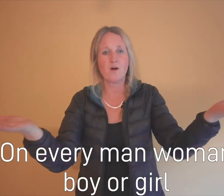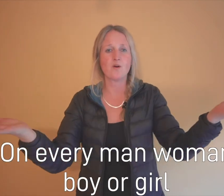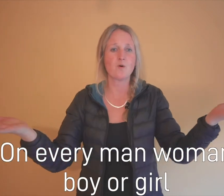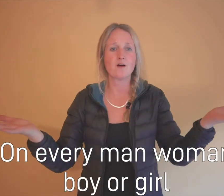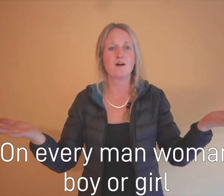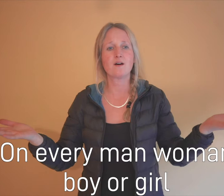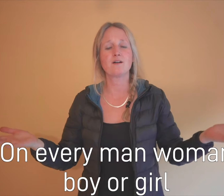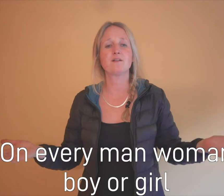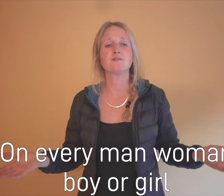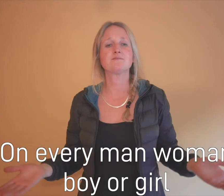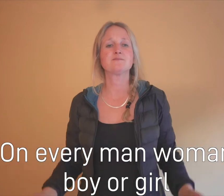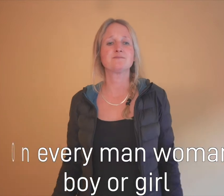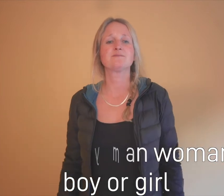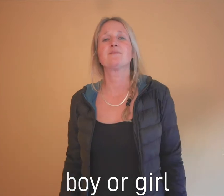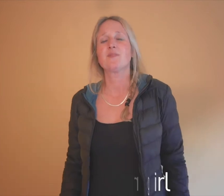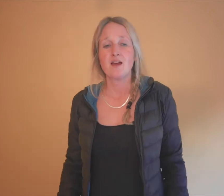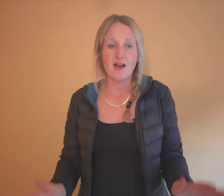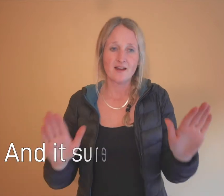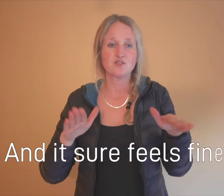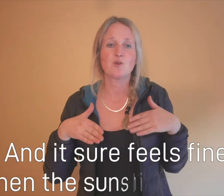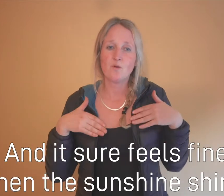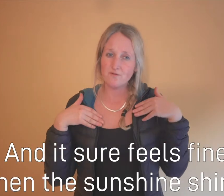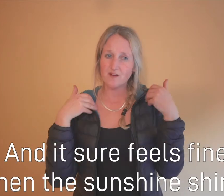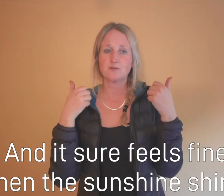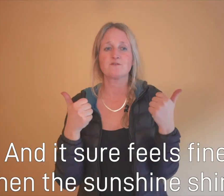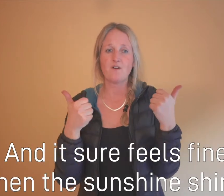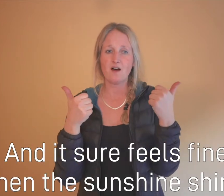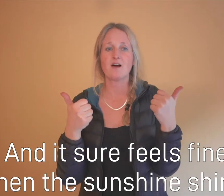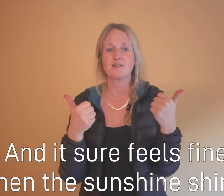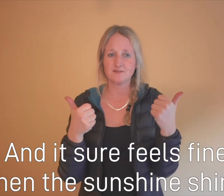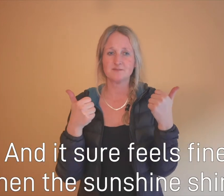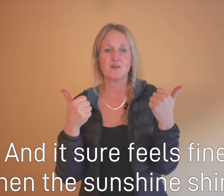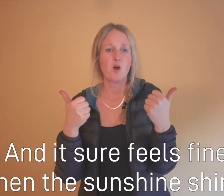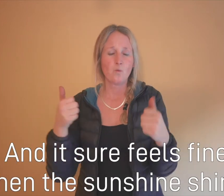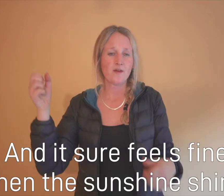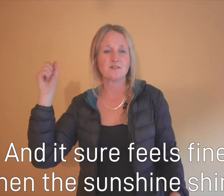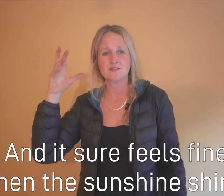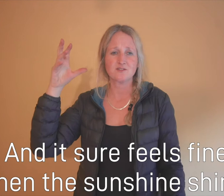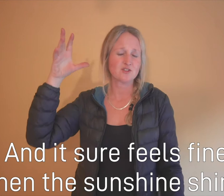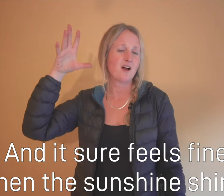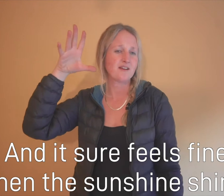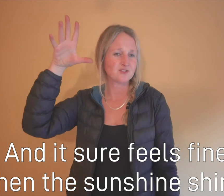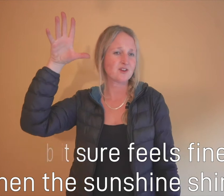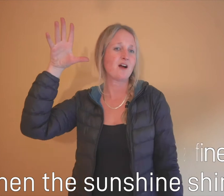or girl. And it sure feels fine when the sunshine